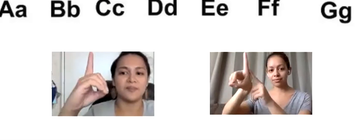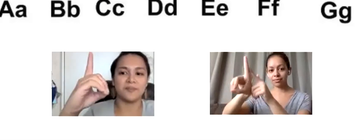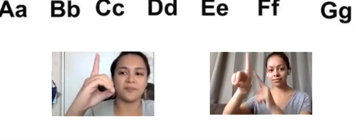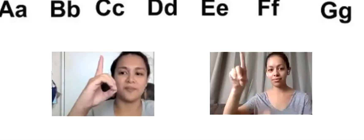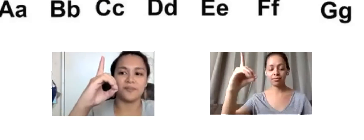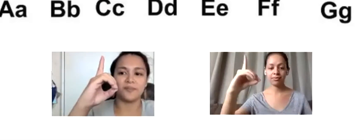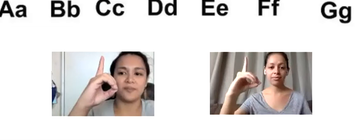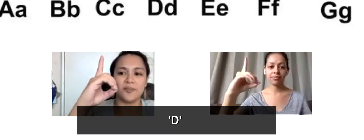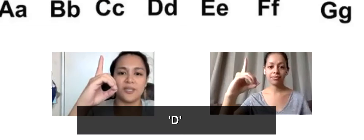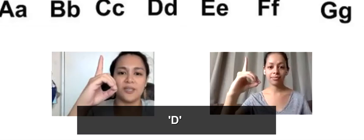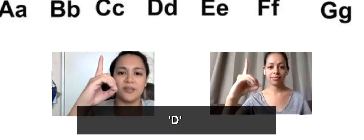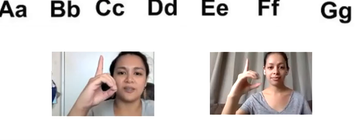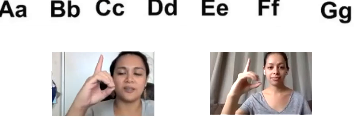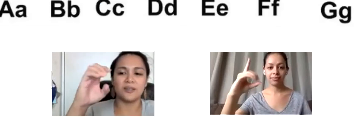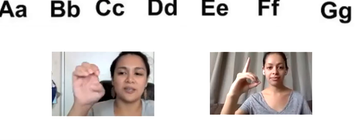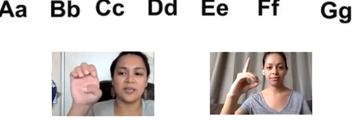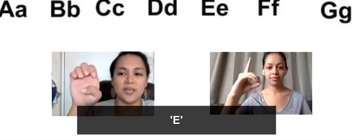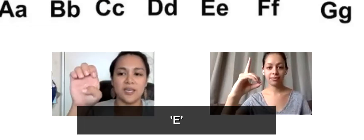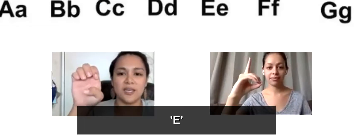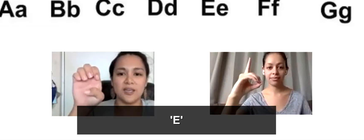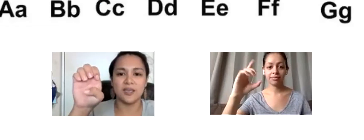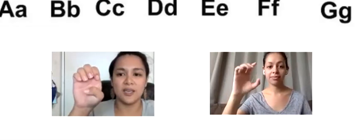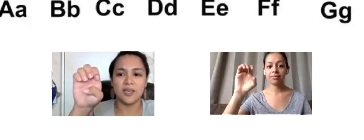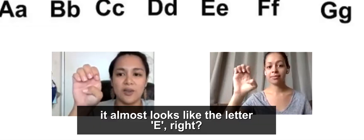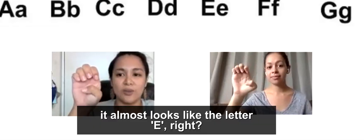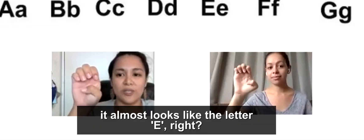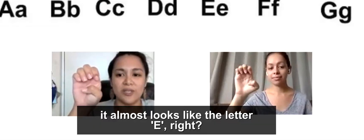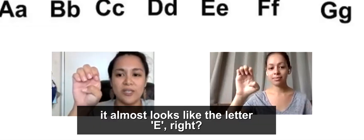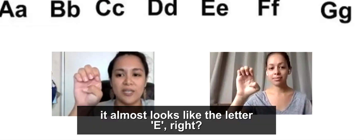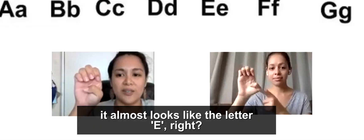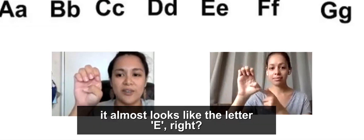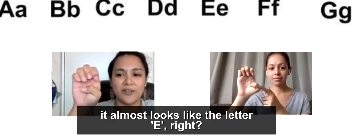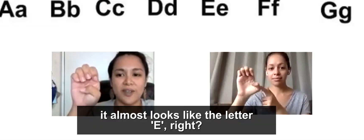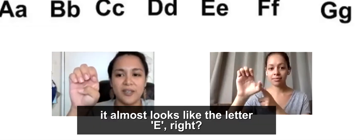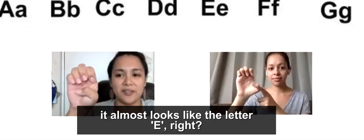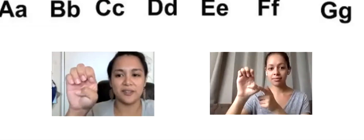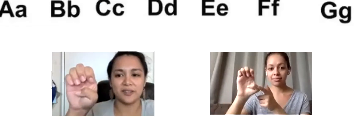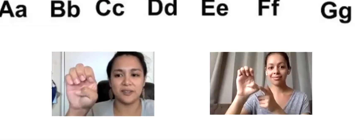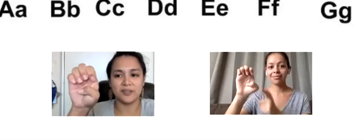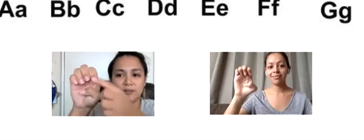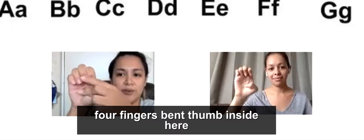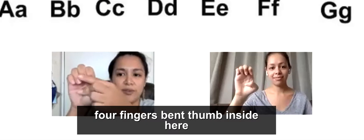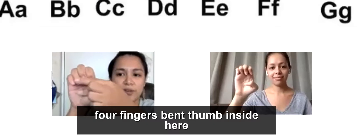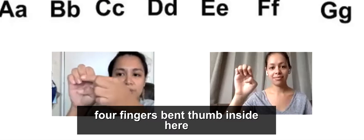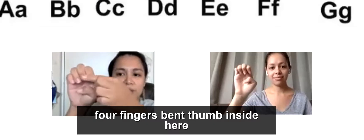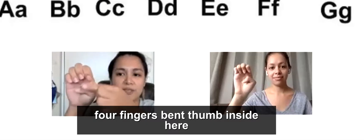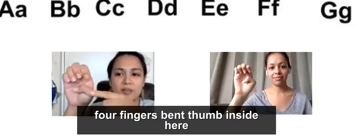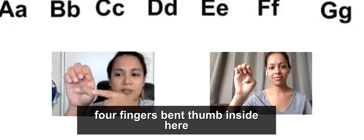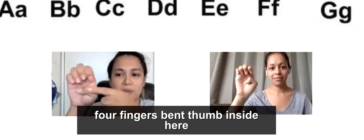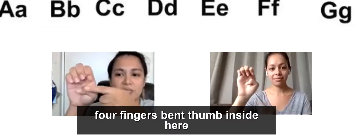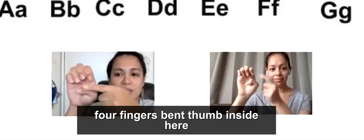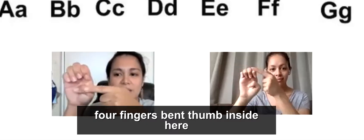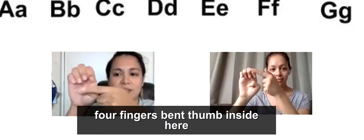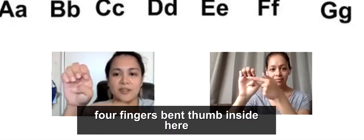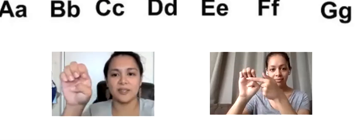yeah. D, E. It almost looks like the letter E, right? 4 fingers bent,